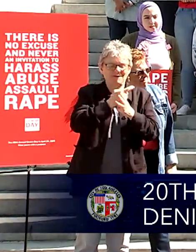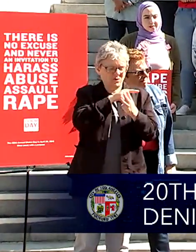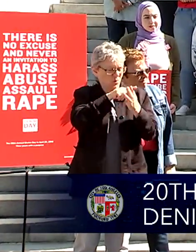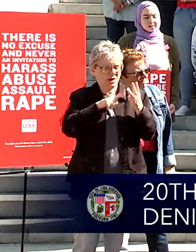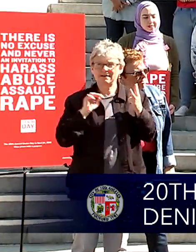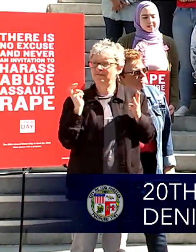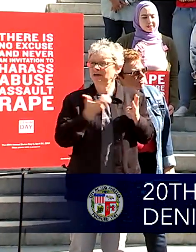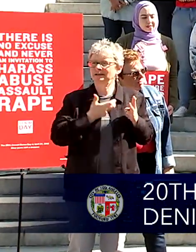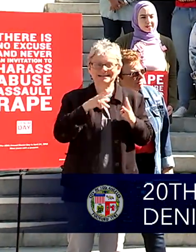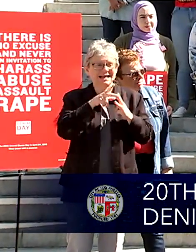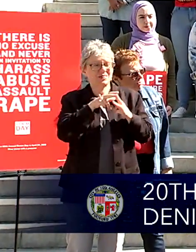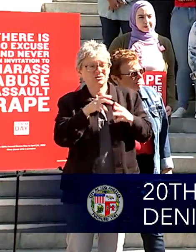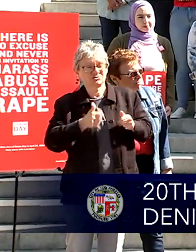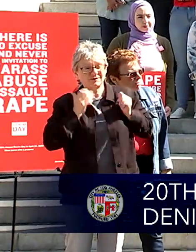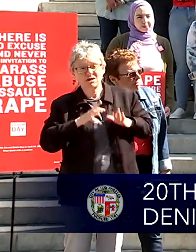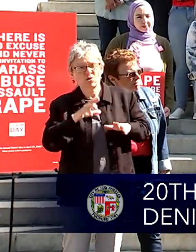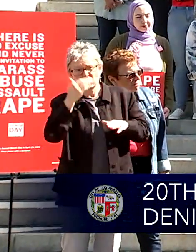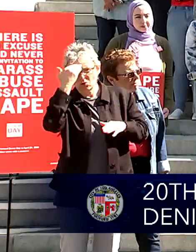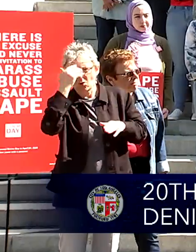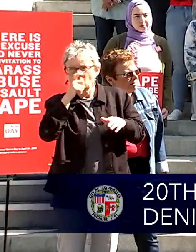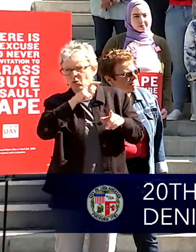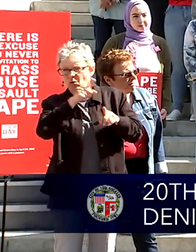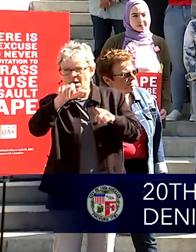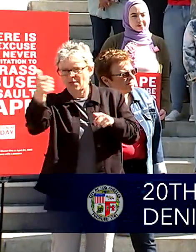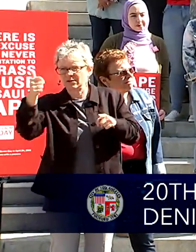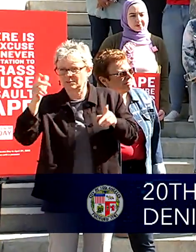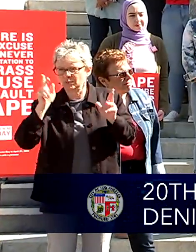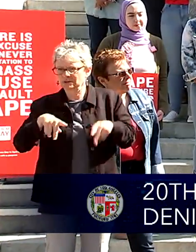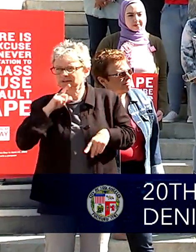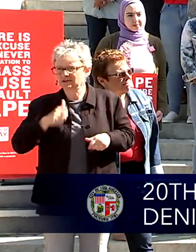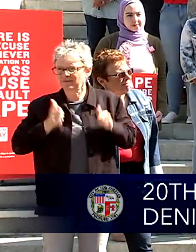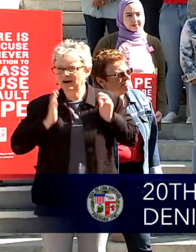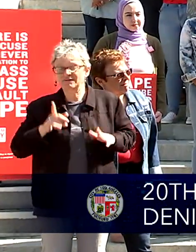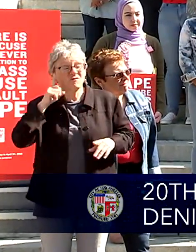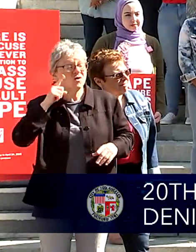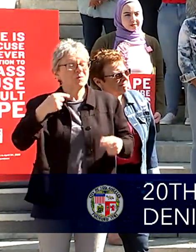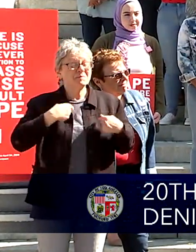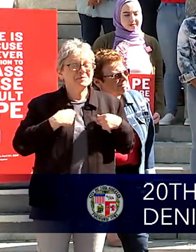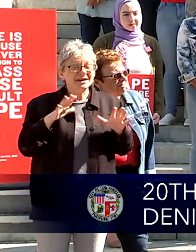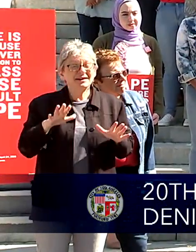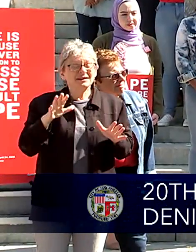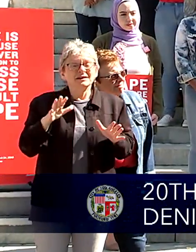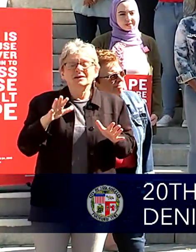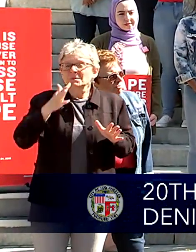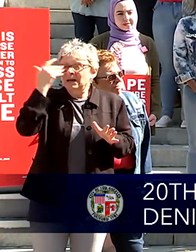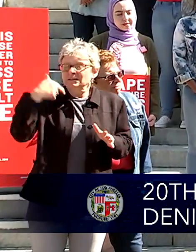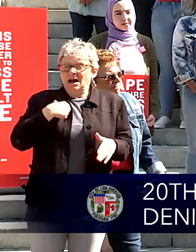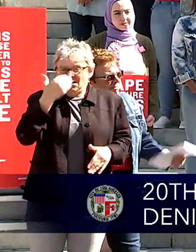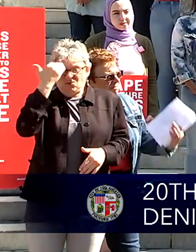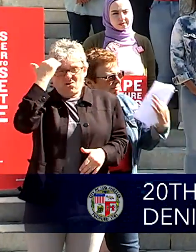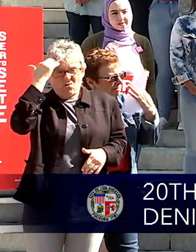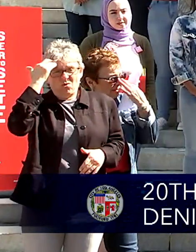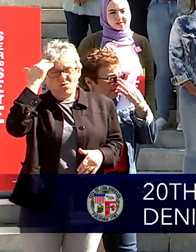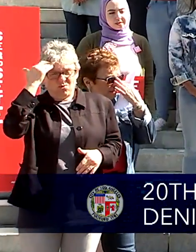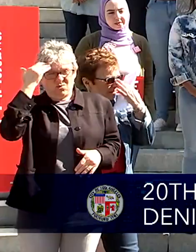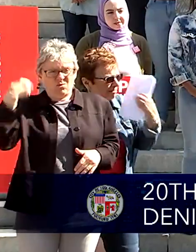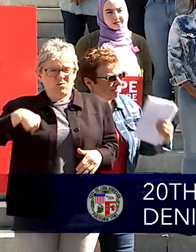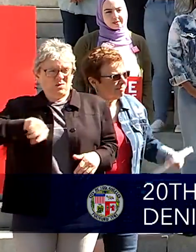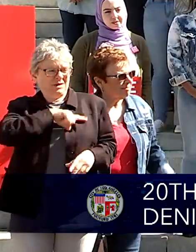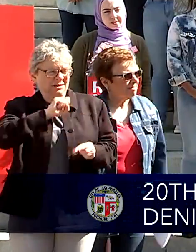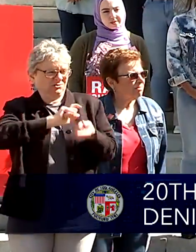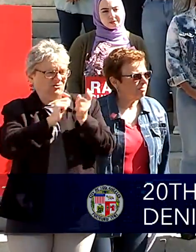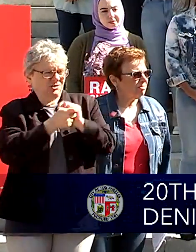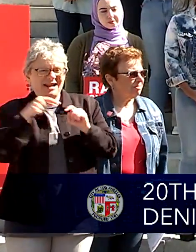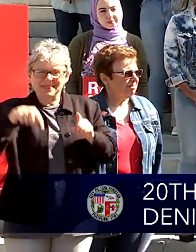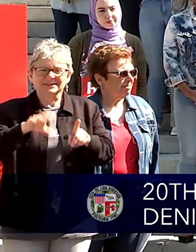of us are either survivors or no survivors. And for me, it's because I know that we can